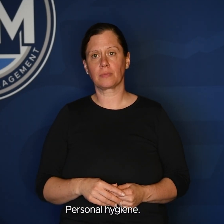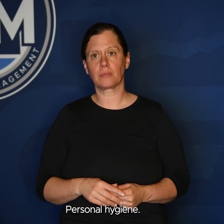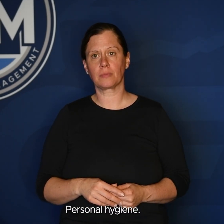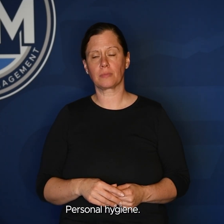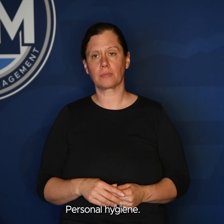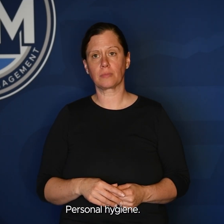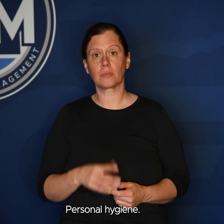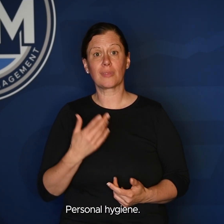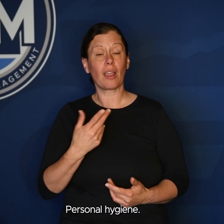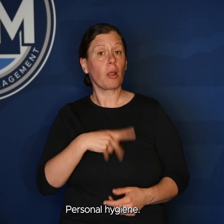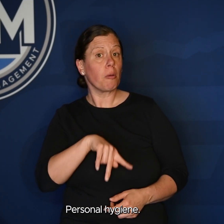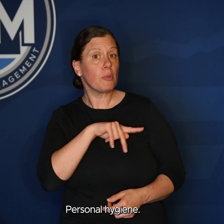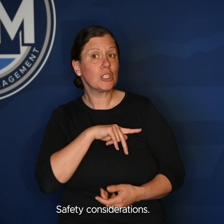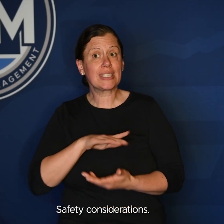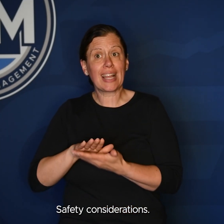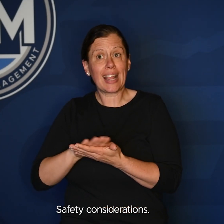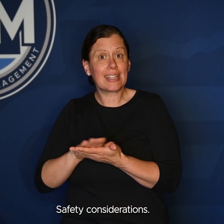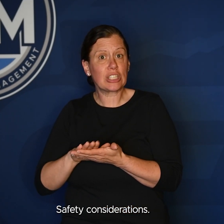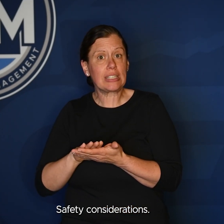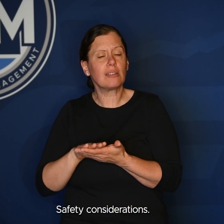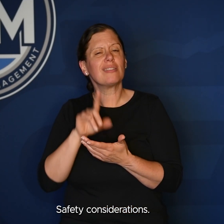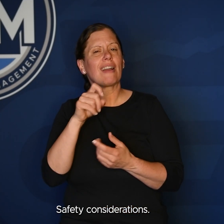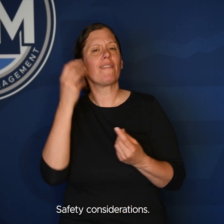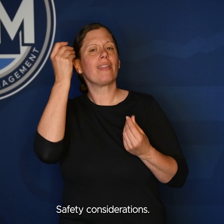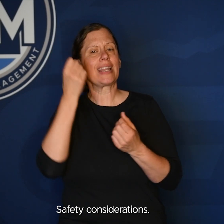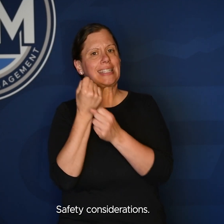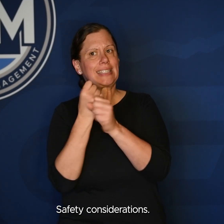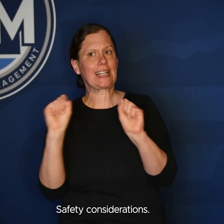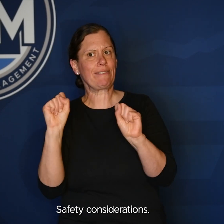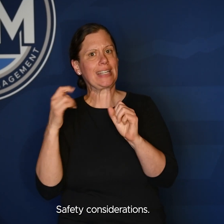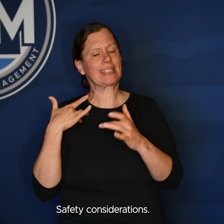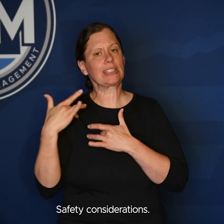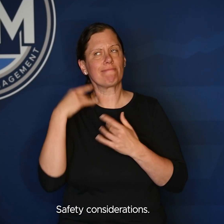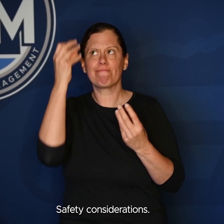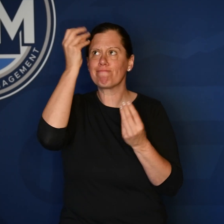Personal hygiene, safety considerations.